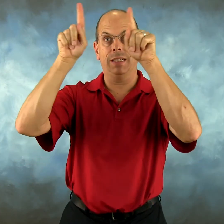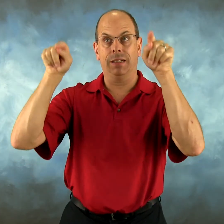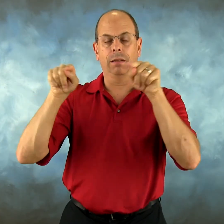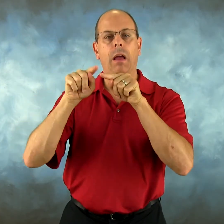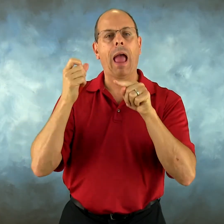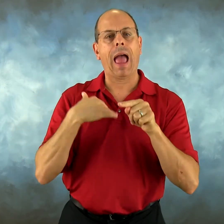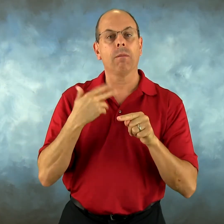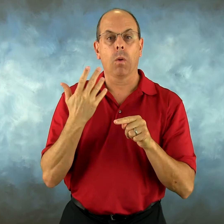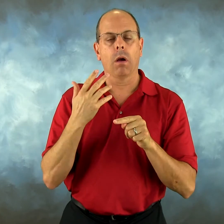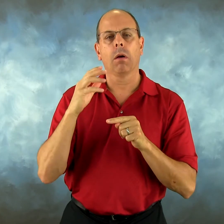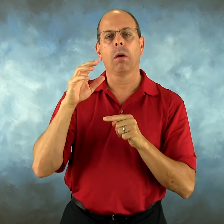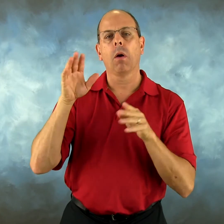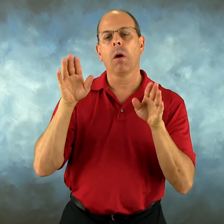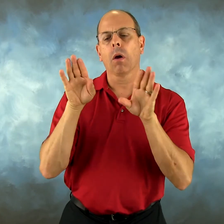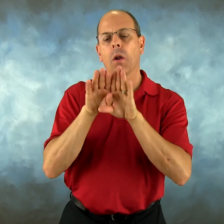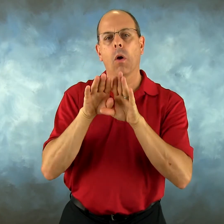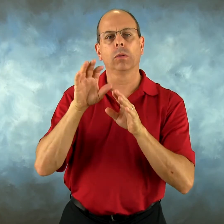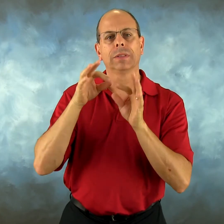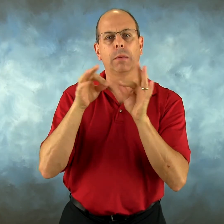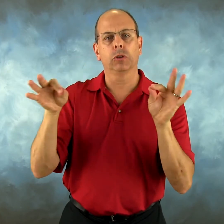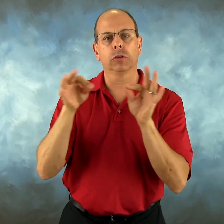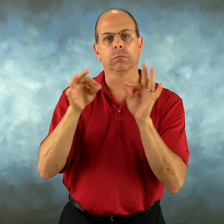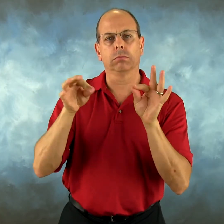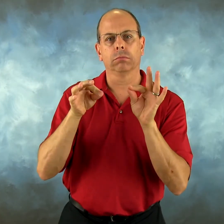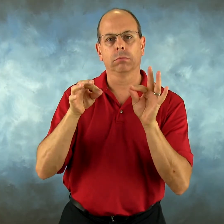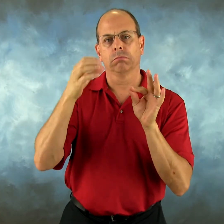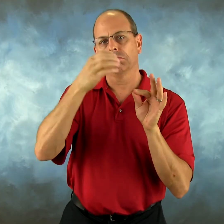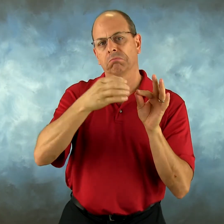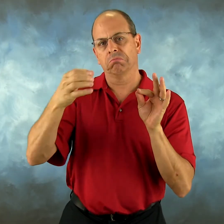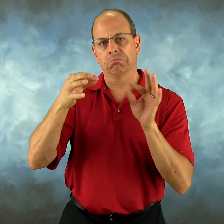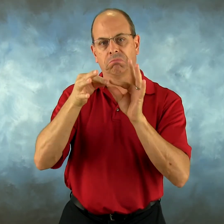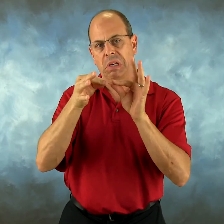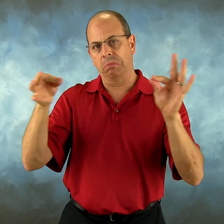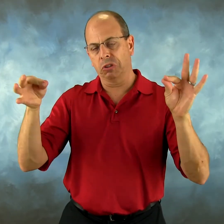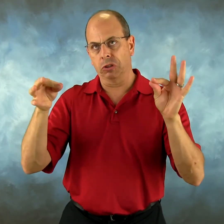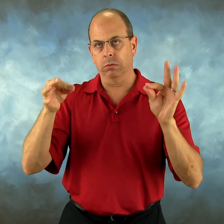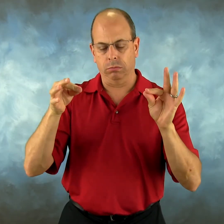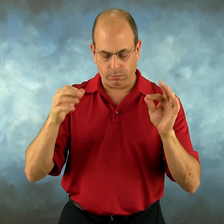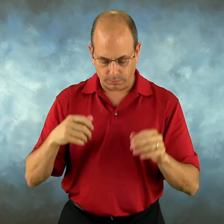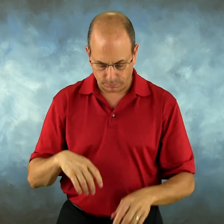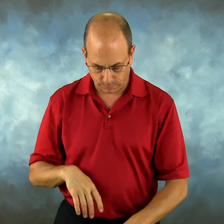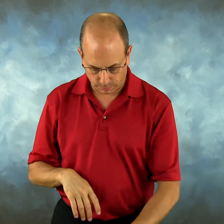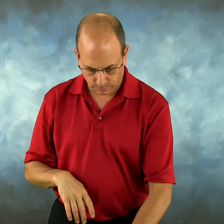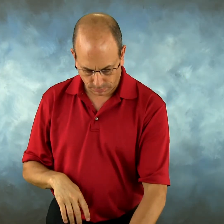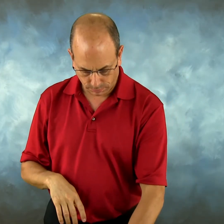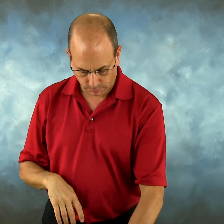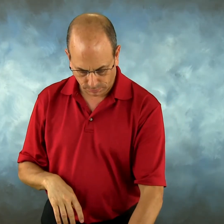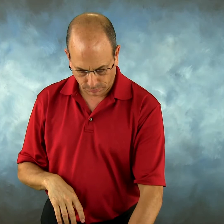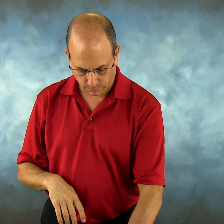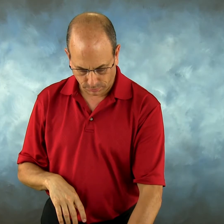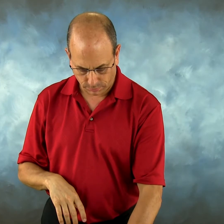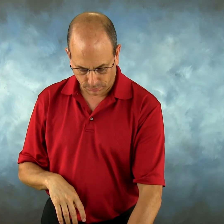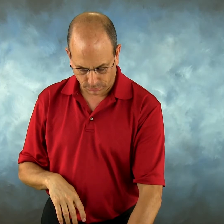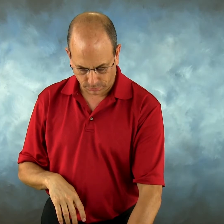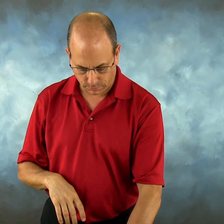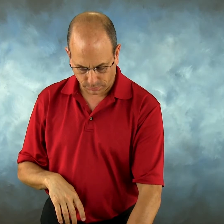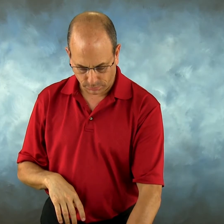When you have a deaf patient and you have them in a room, I suggest that you put closed captioning on the screen so they have access